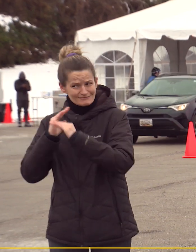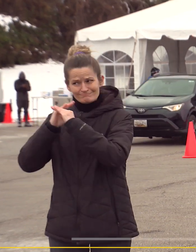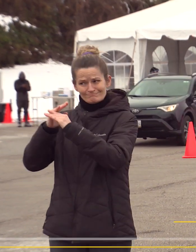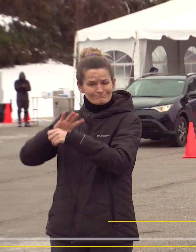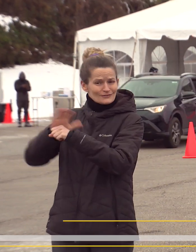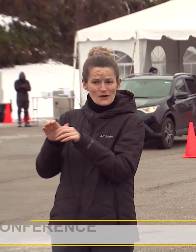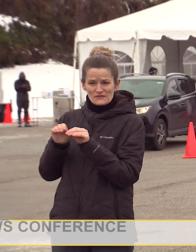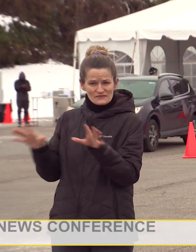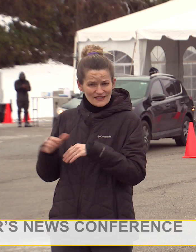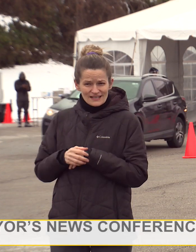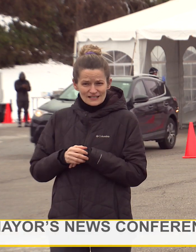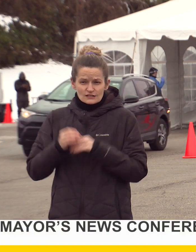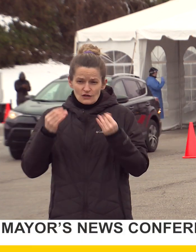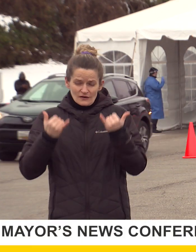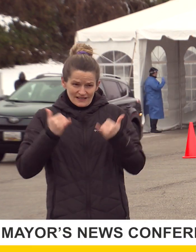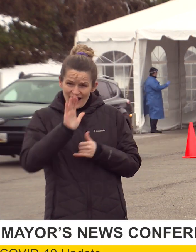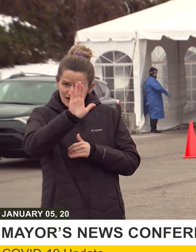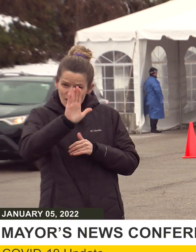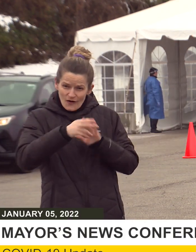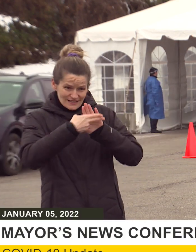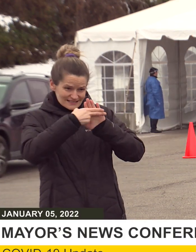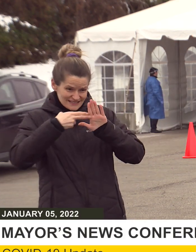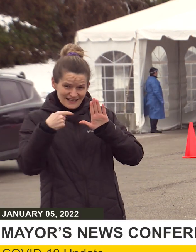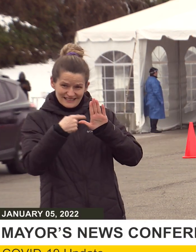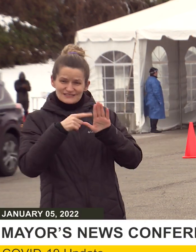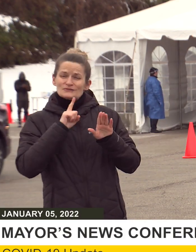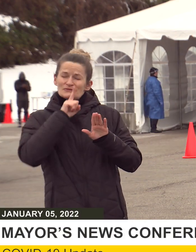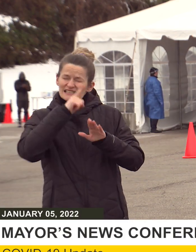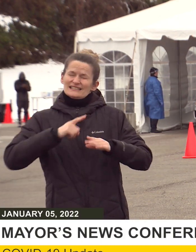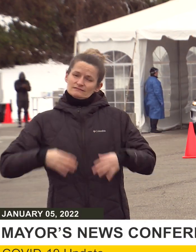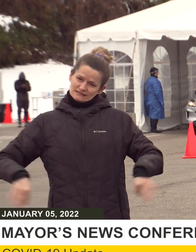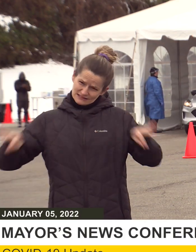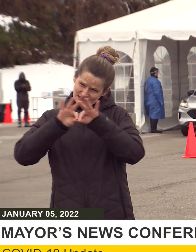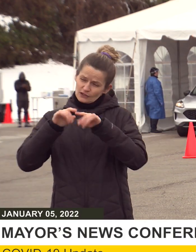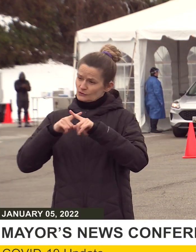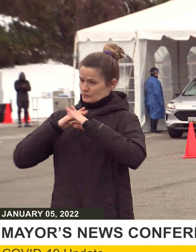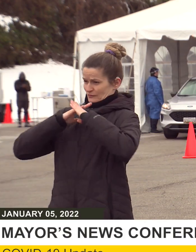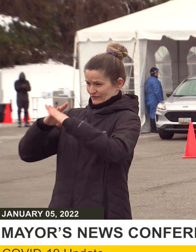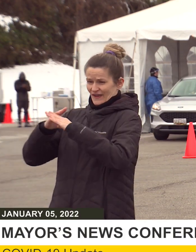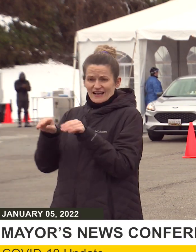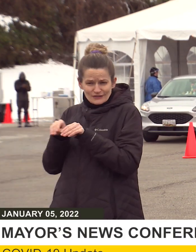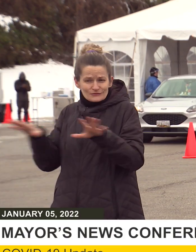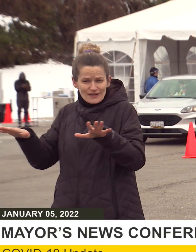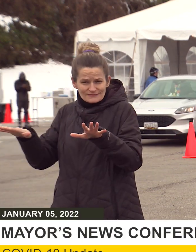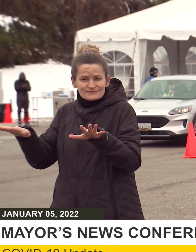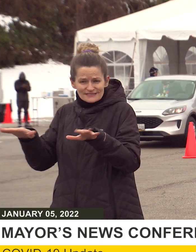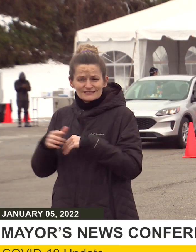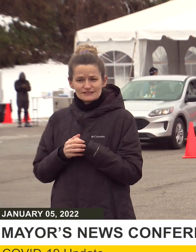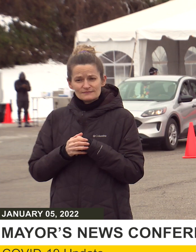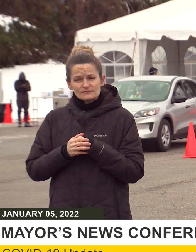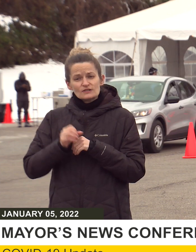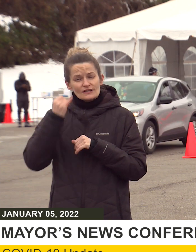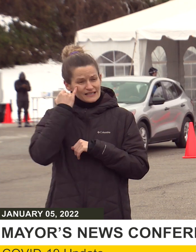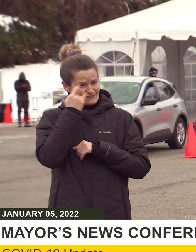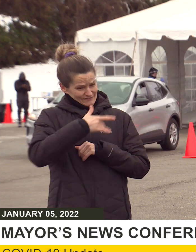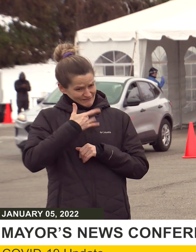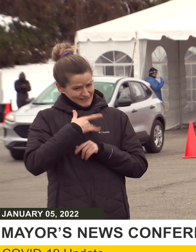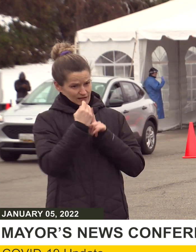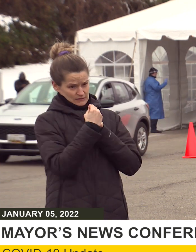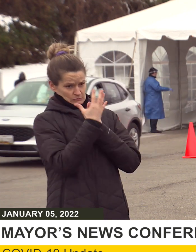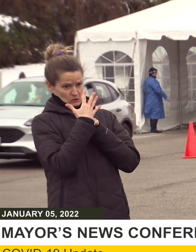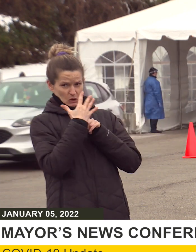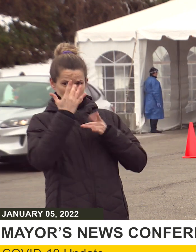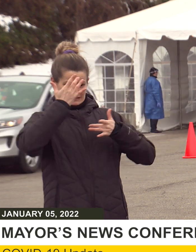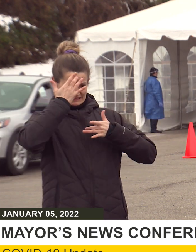status is key to preventing community transmission. If you may have been exposed to the virus, if you have symptoms,